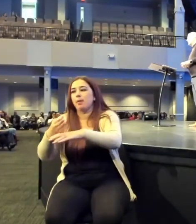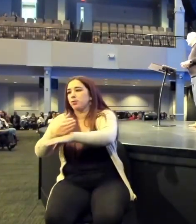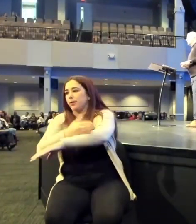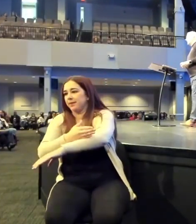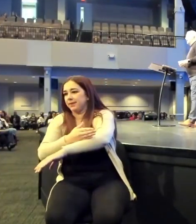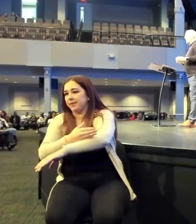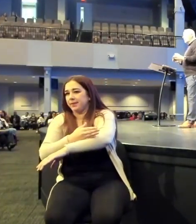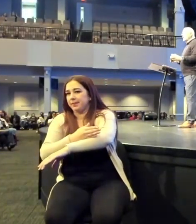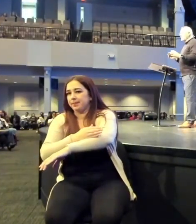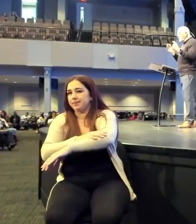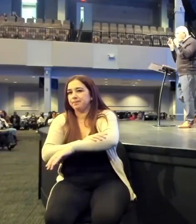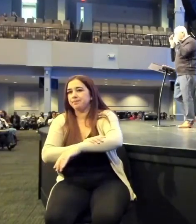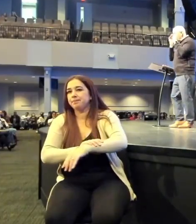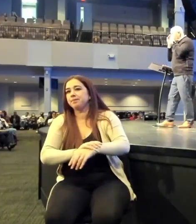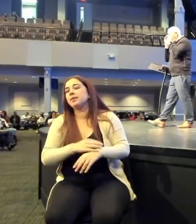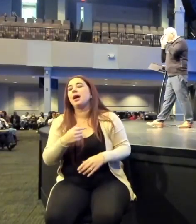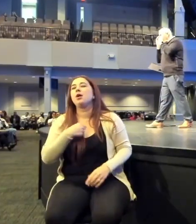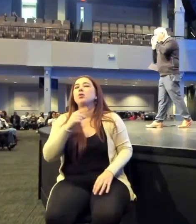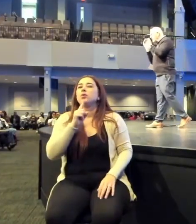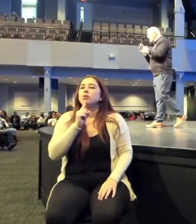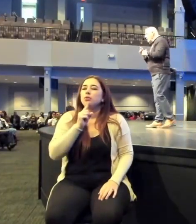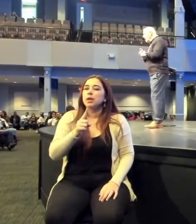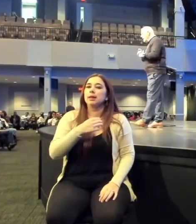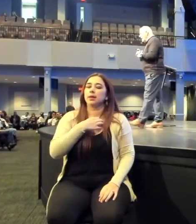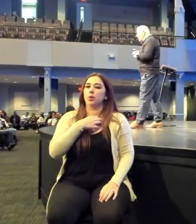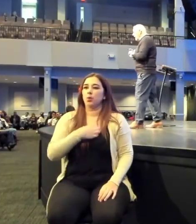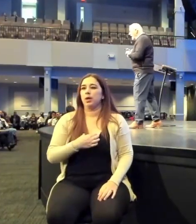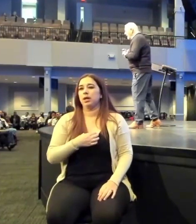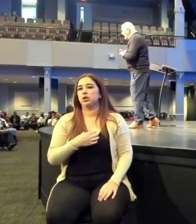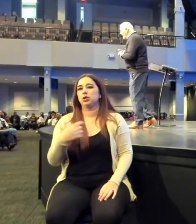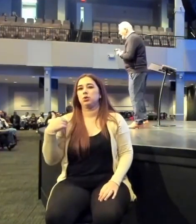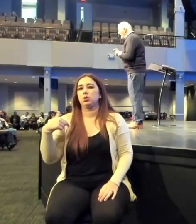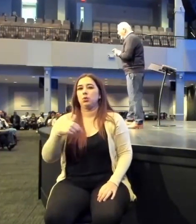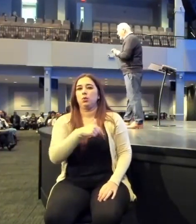process. I really wish that